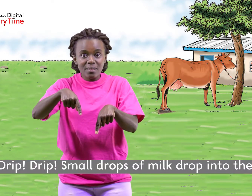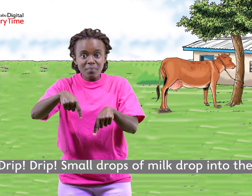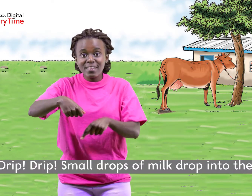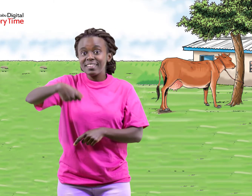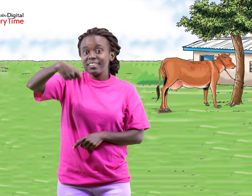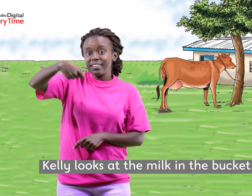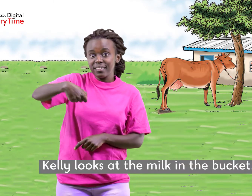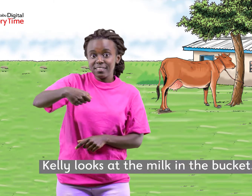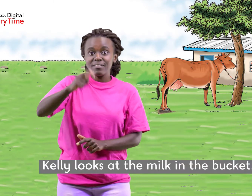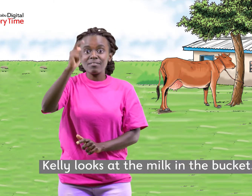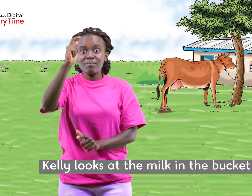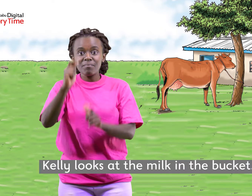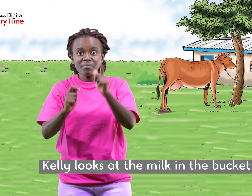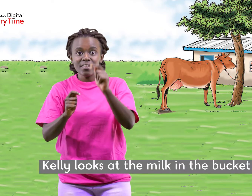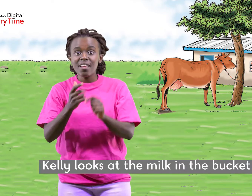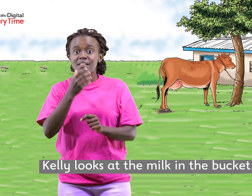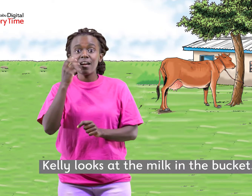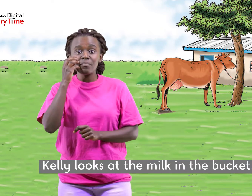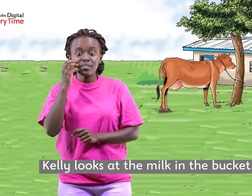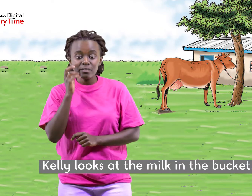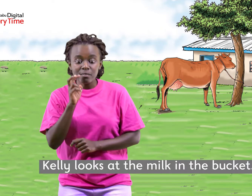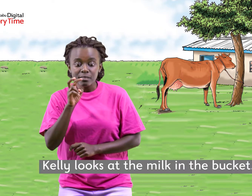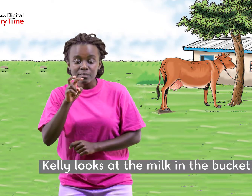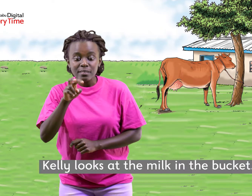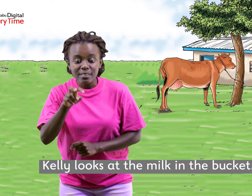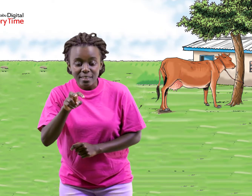bucket. Kelly looks at the milk in the bucket.